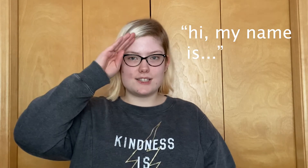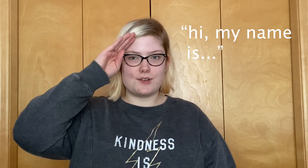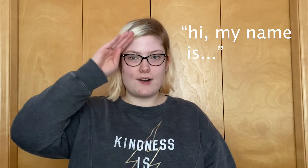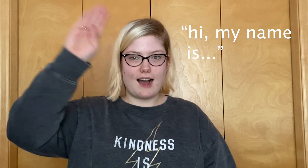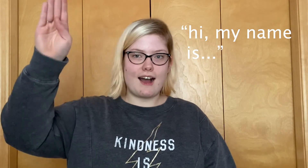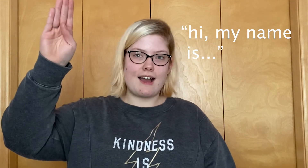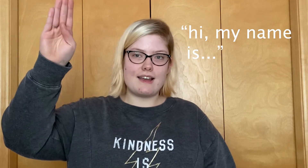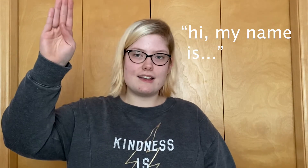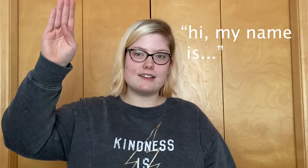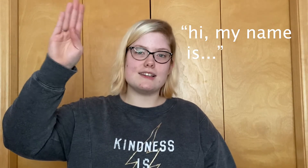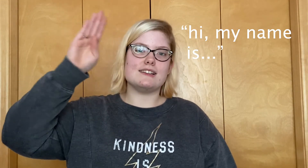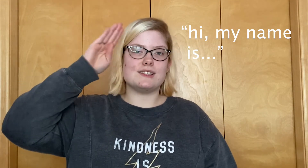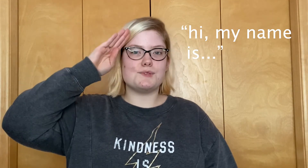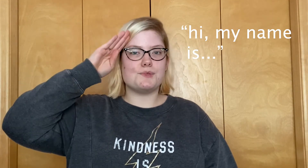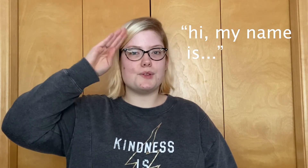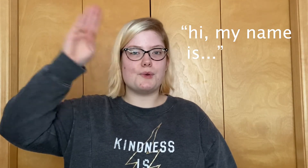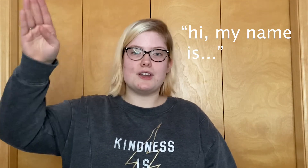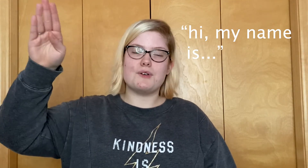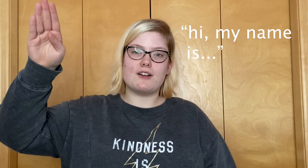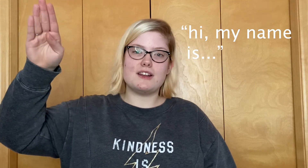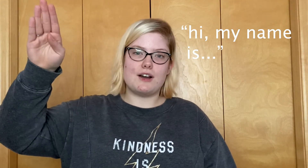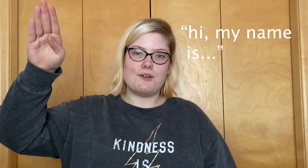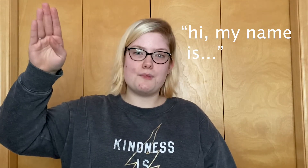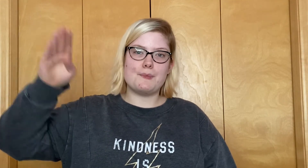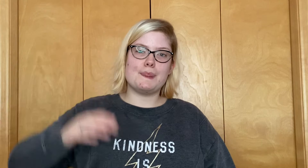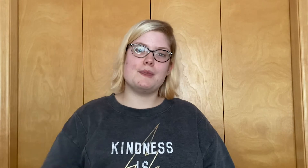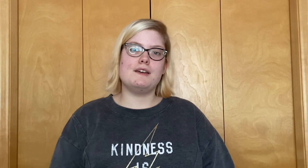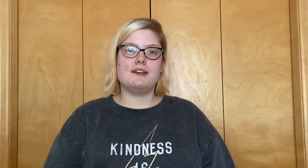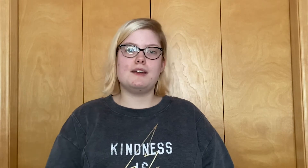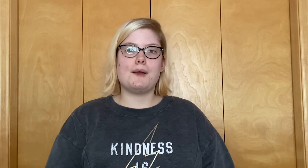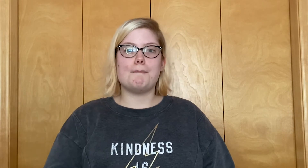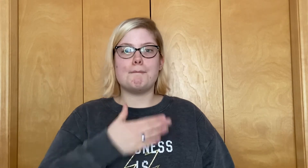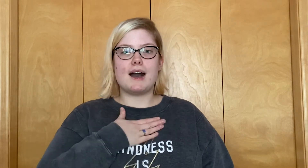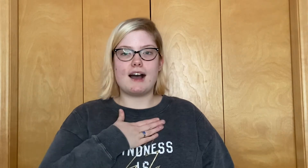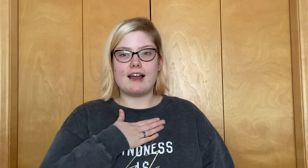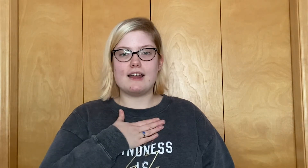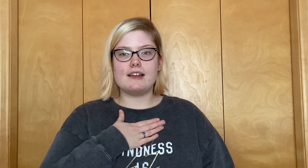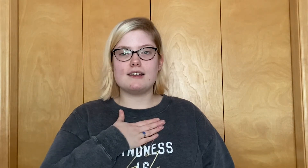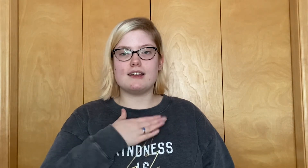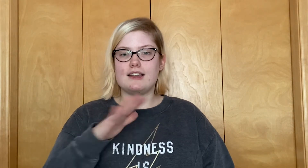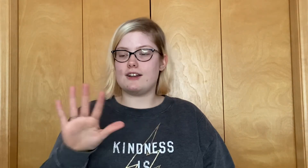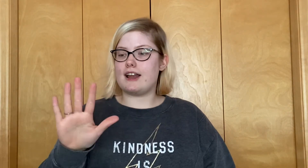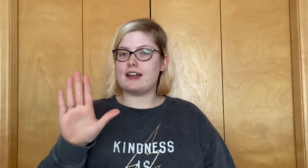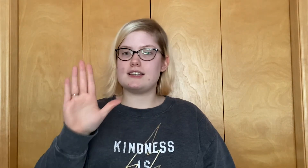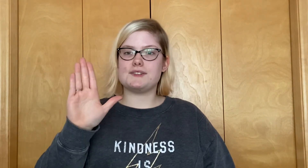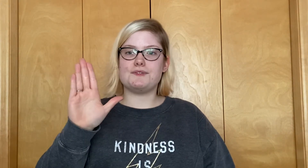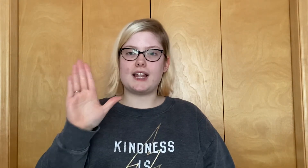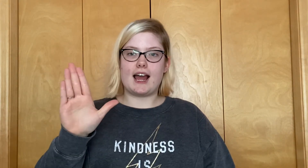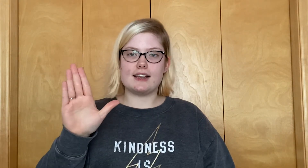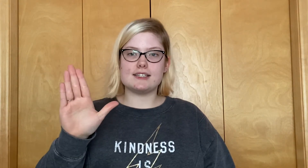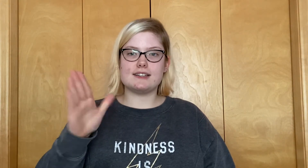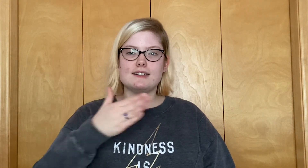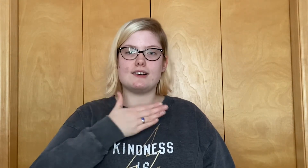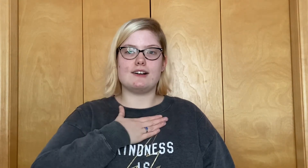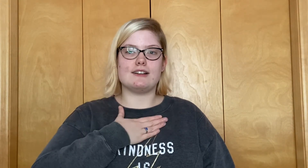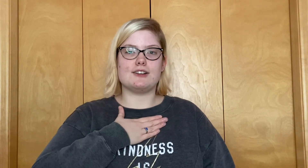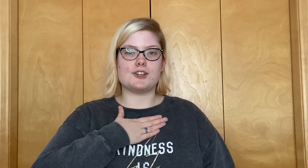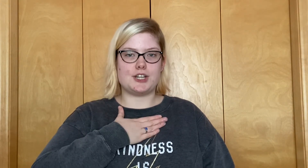So hi is the one you already know. My, and your hand is flat on your